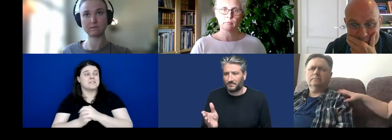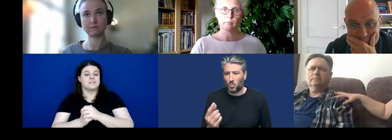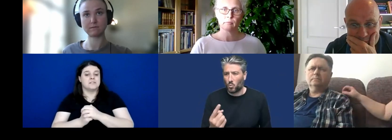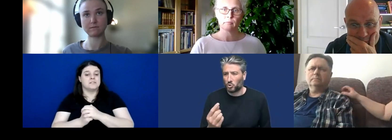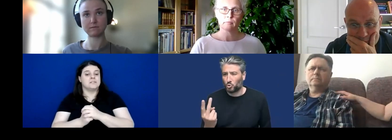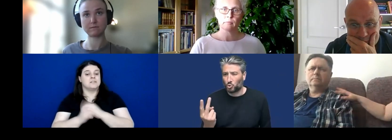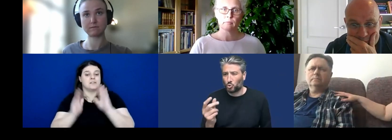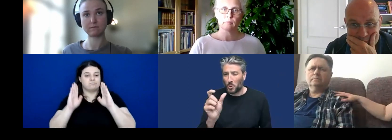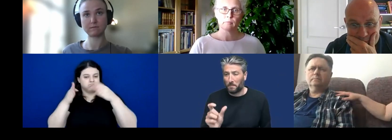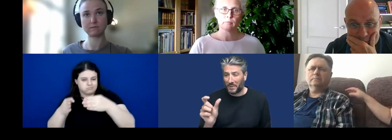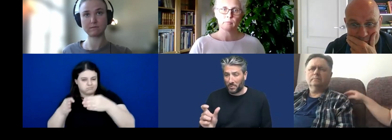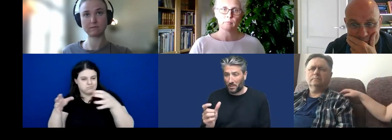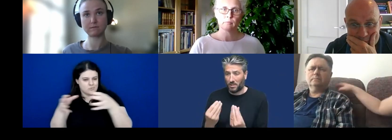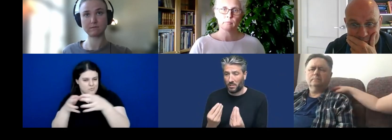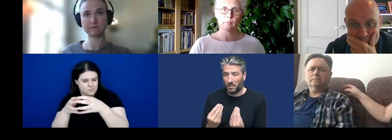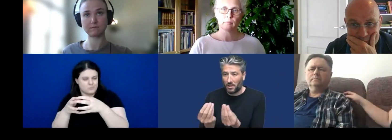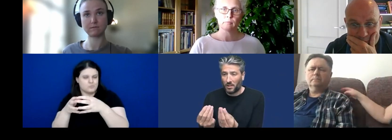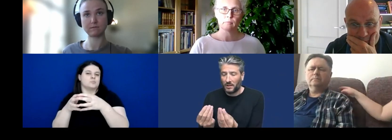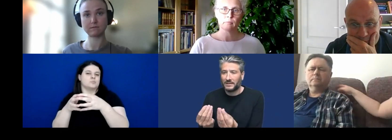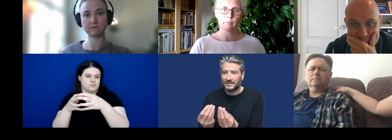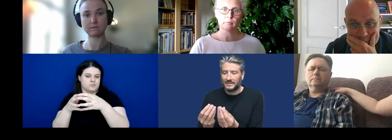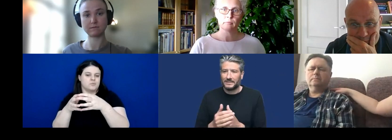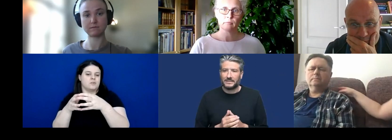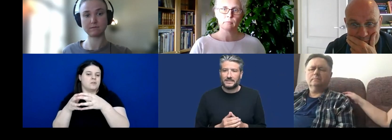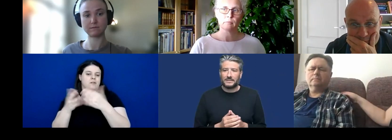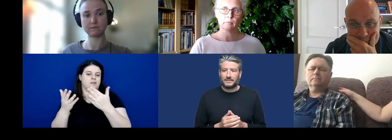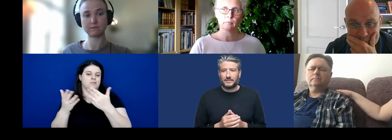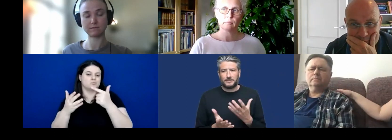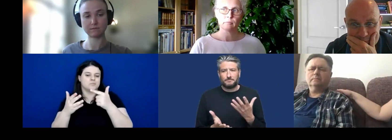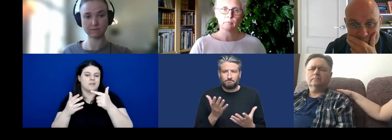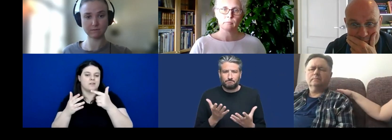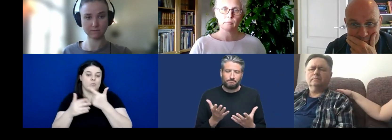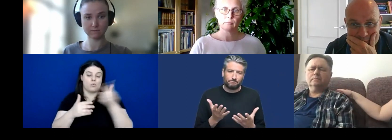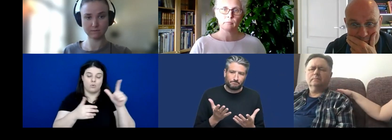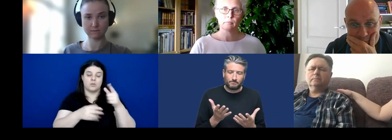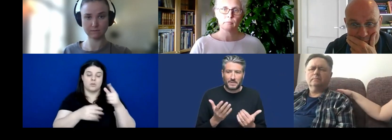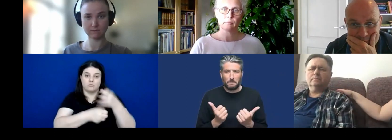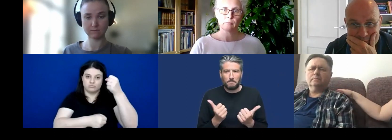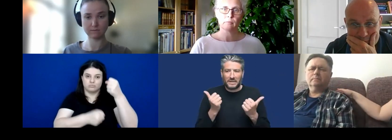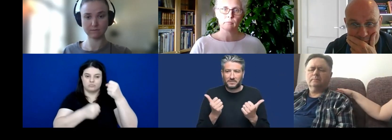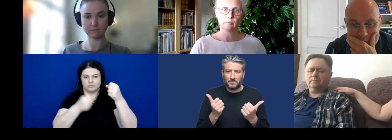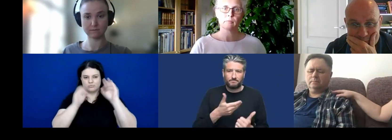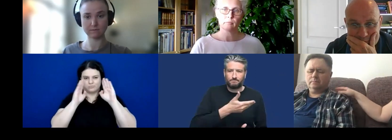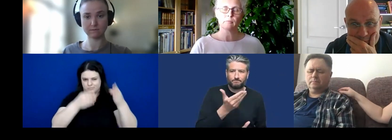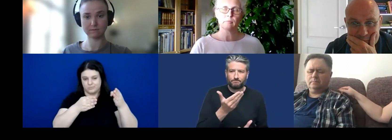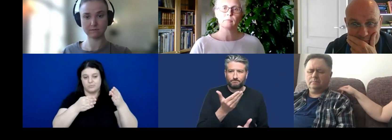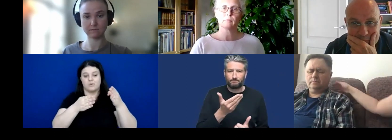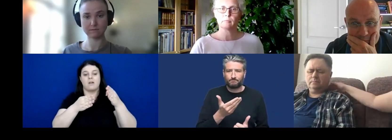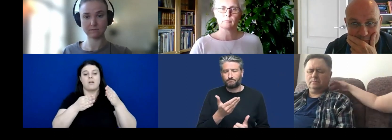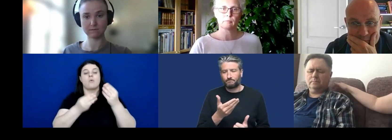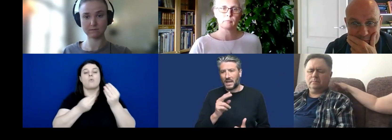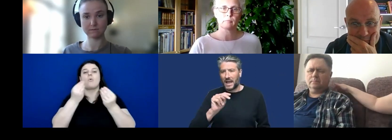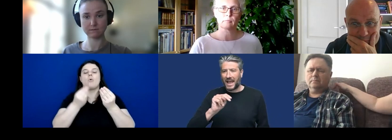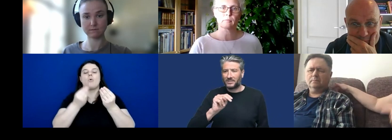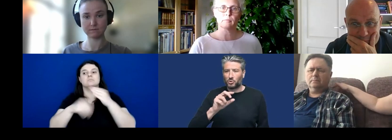specialized organizations and non-for-profit organizations are the ones that have to take over and give